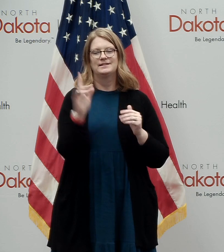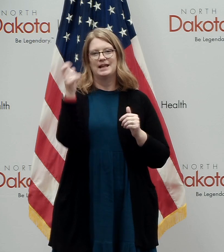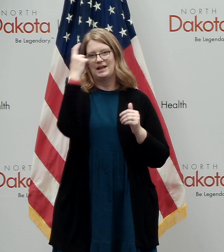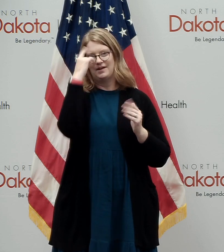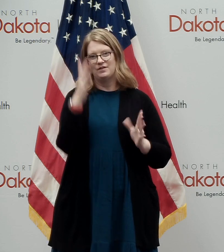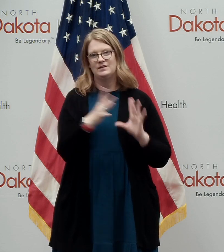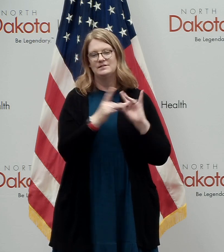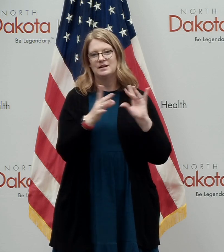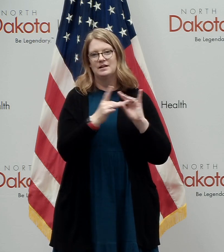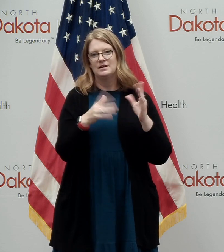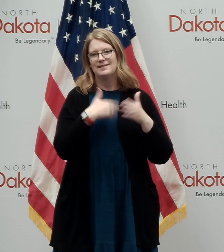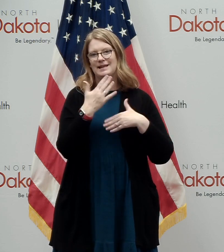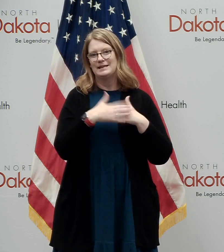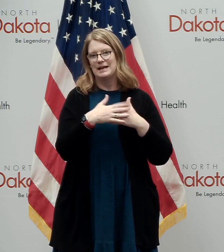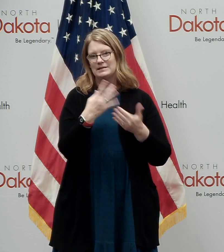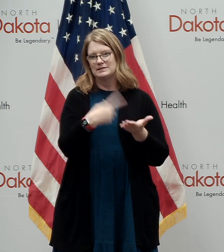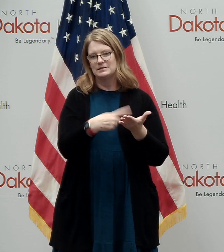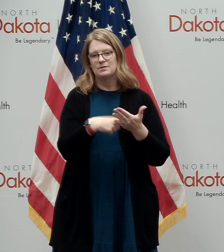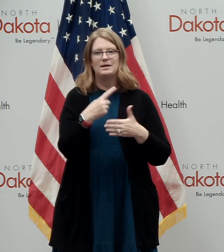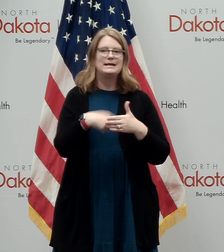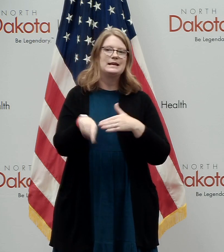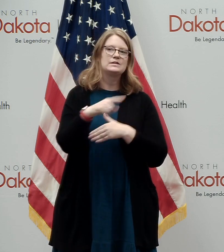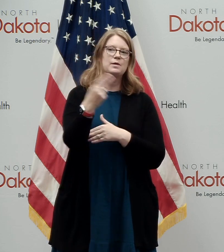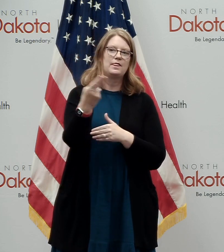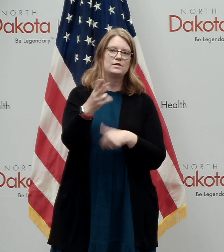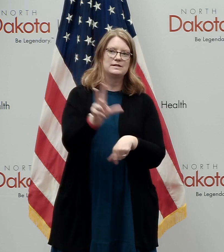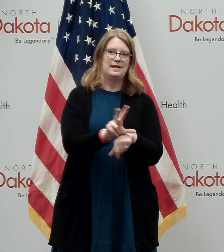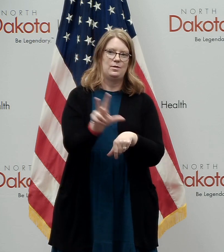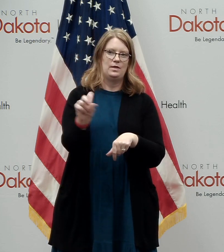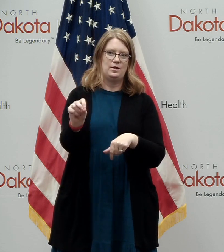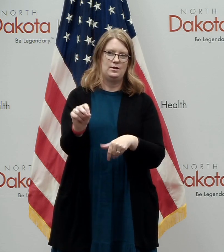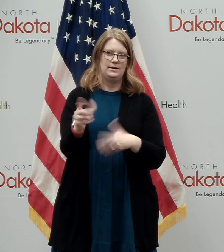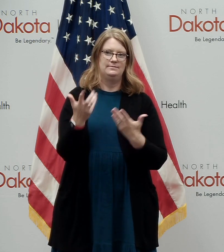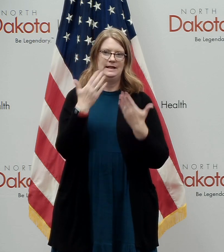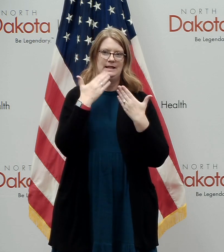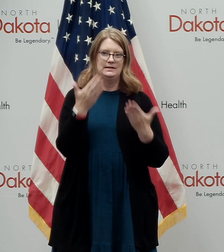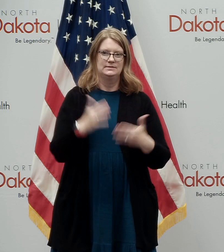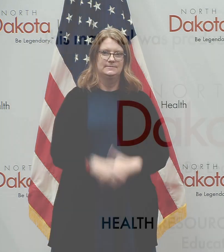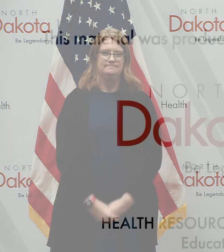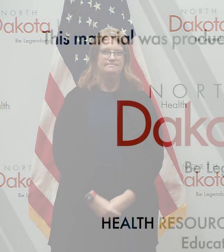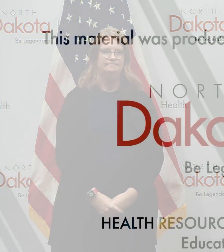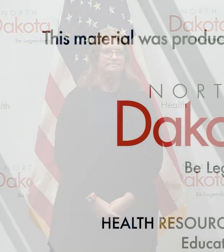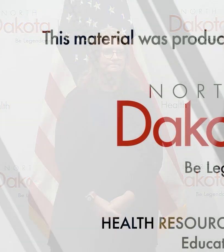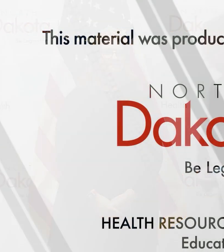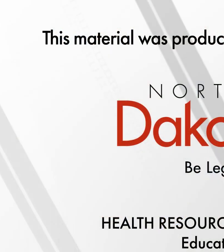the governor said, the next briefing will be next Thursday at 3:30 p.m. Thanks.